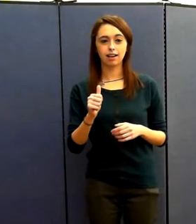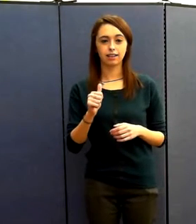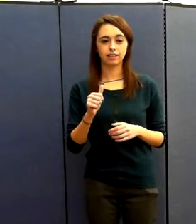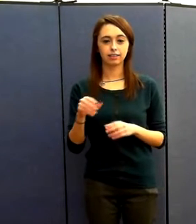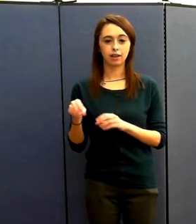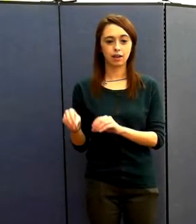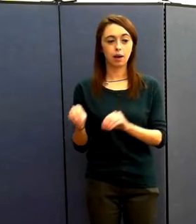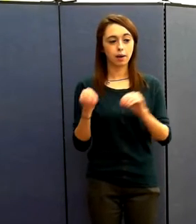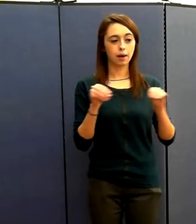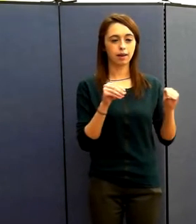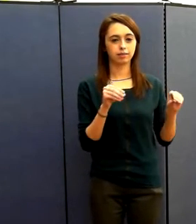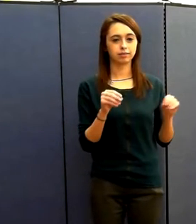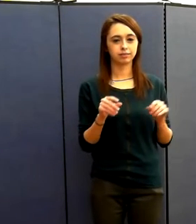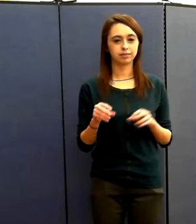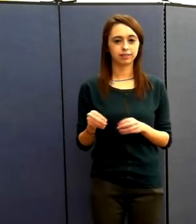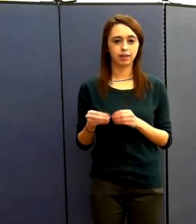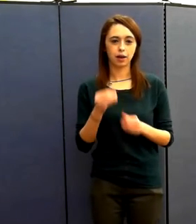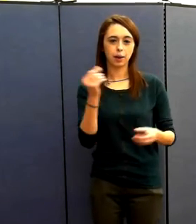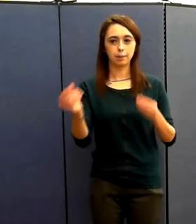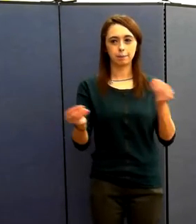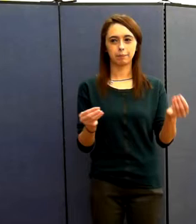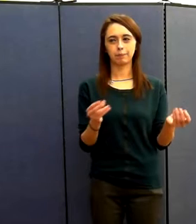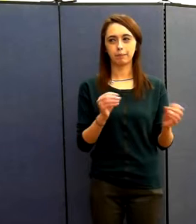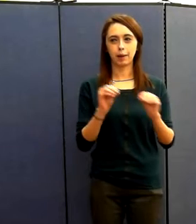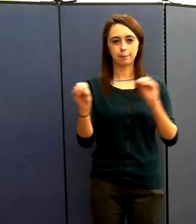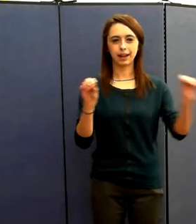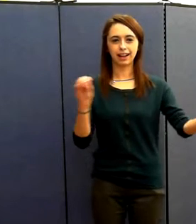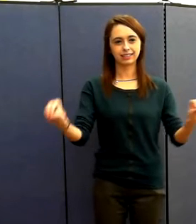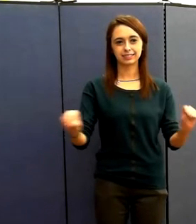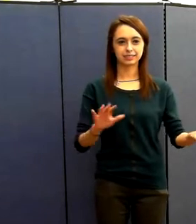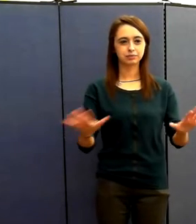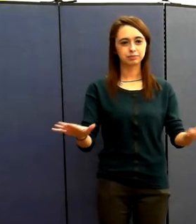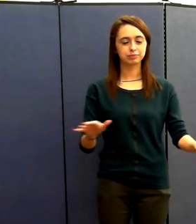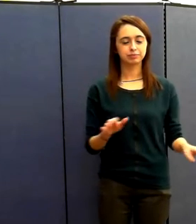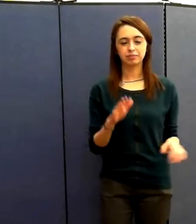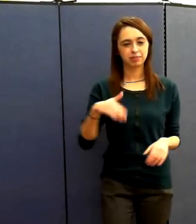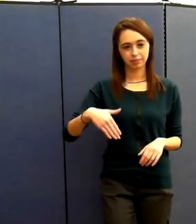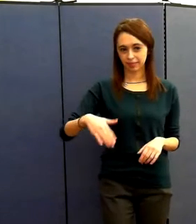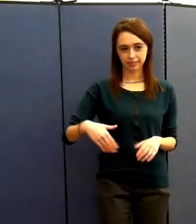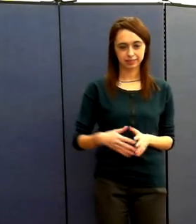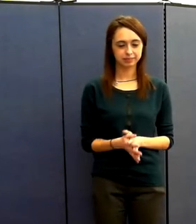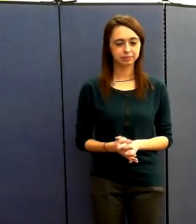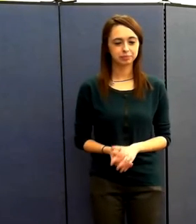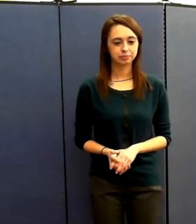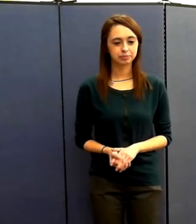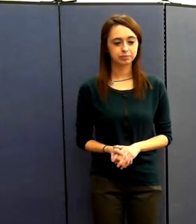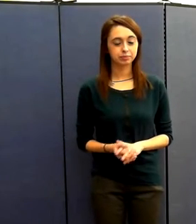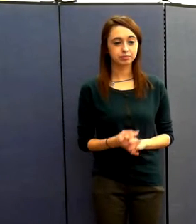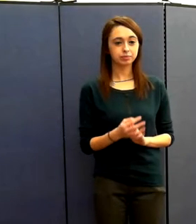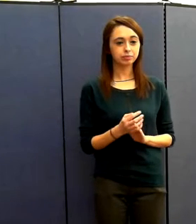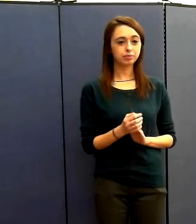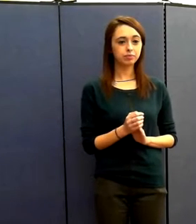She tells me she hasn't even had time to put on her makeup yet, but assures me that it will happen at some point during the